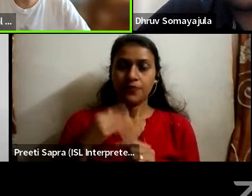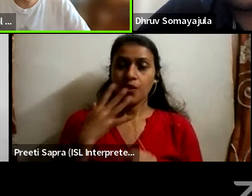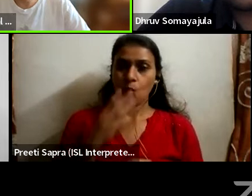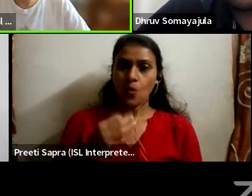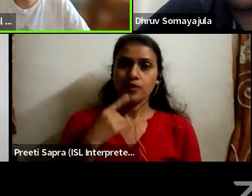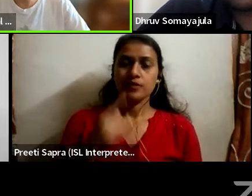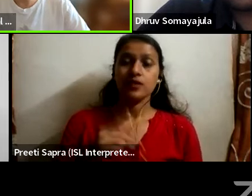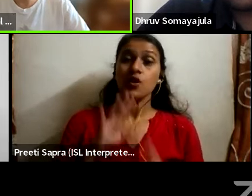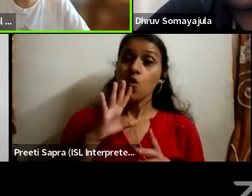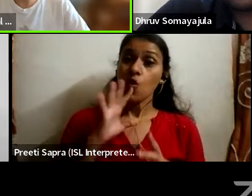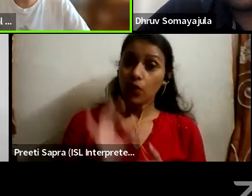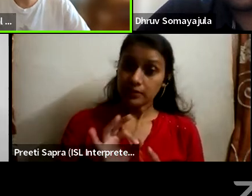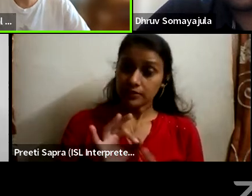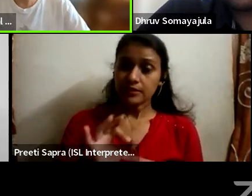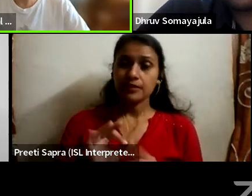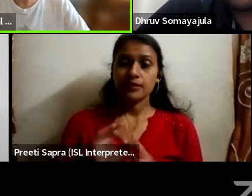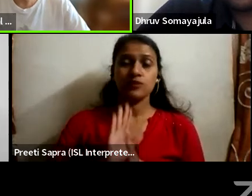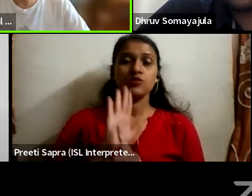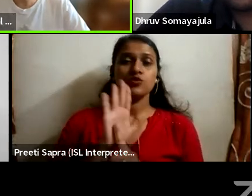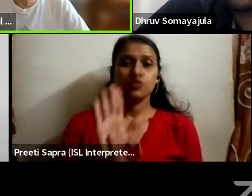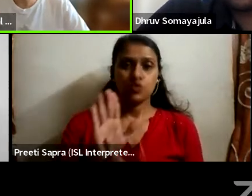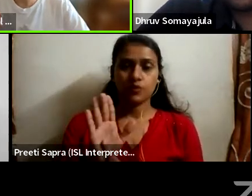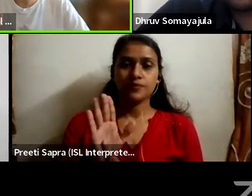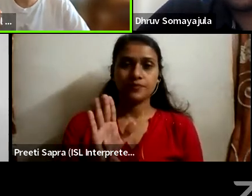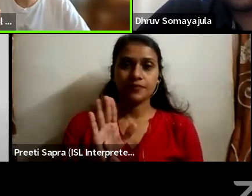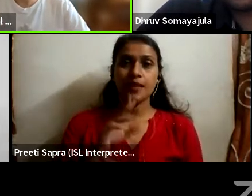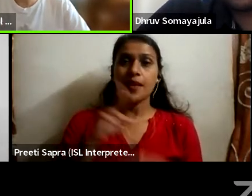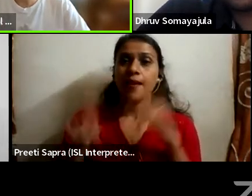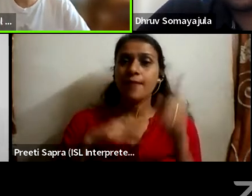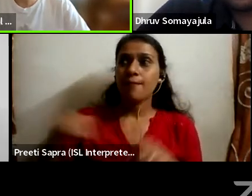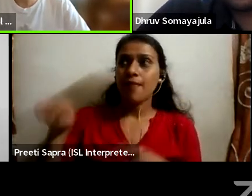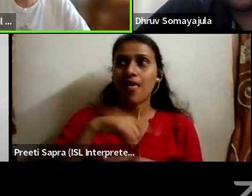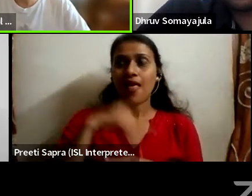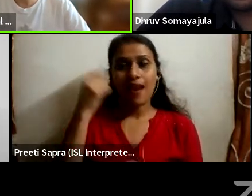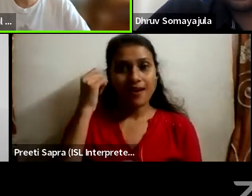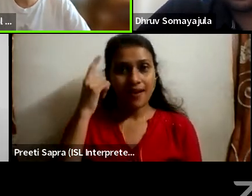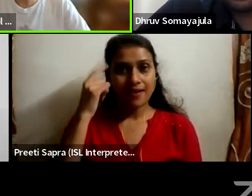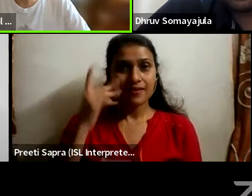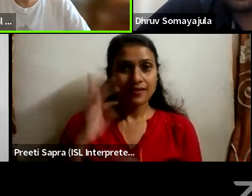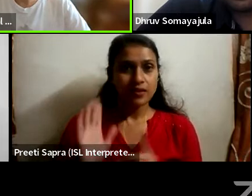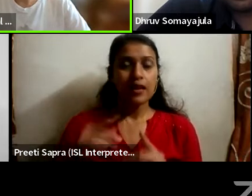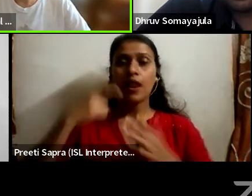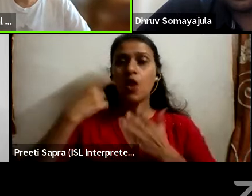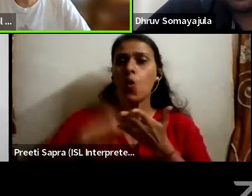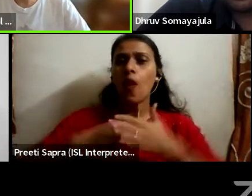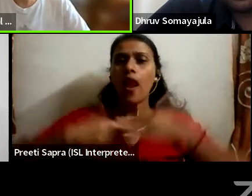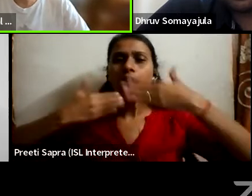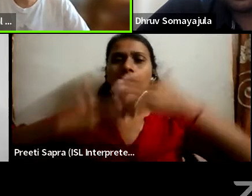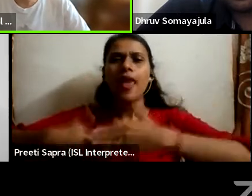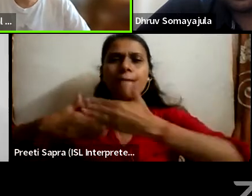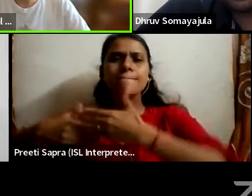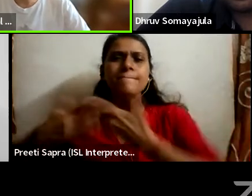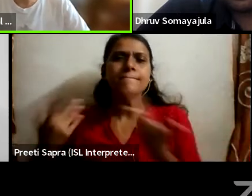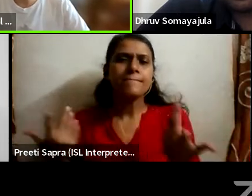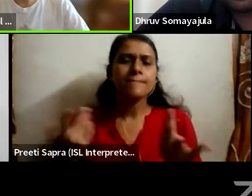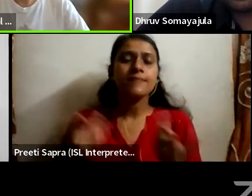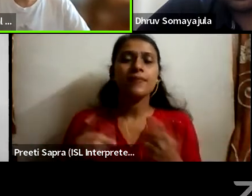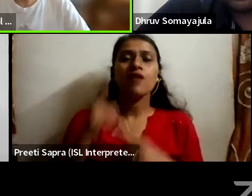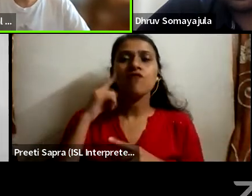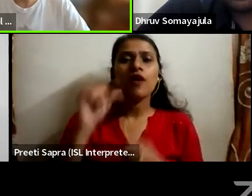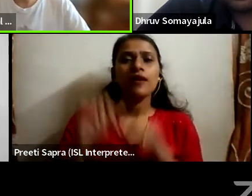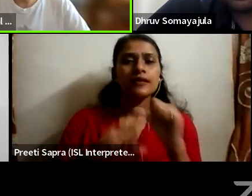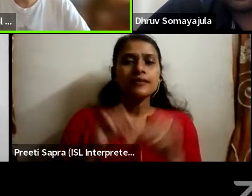really bringing in people who understand what the capabilities and limitations of bleeding edge systems